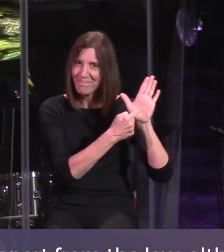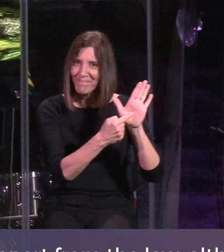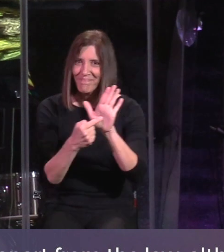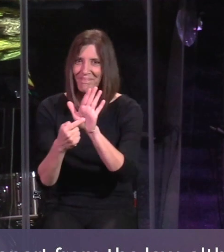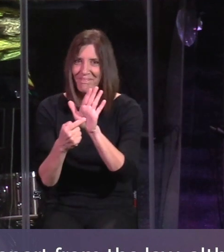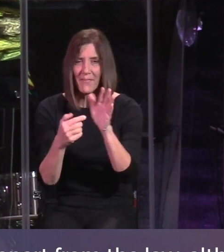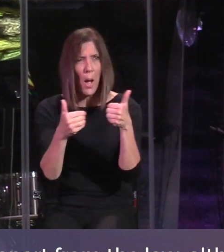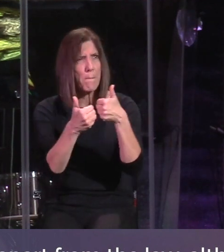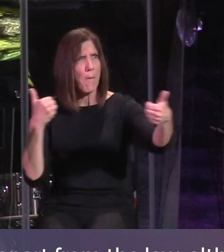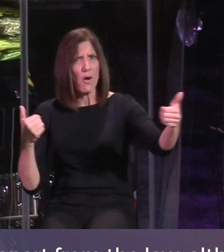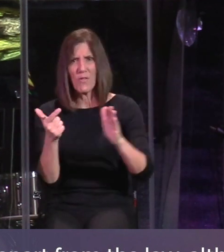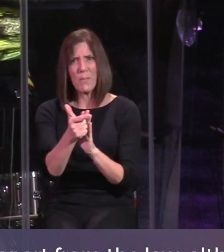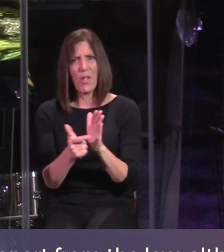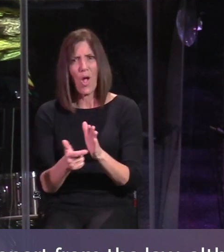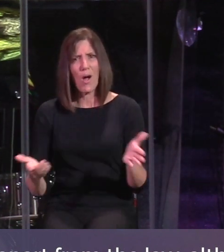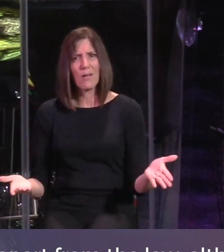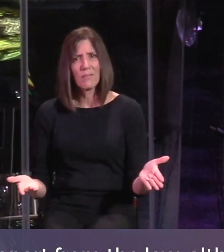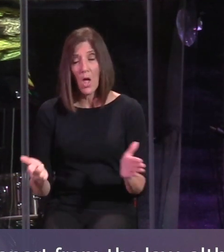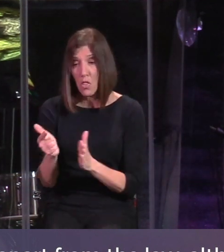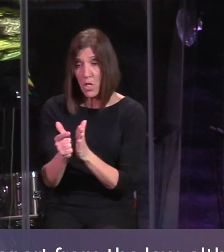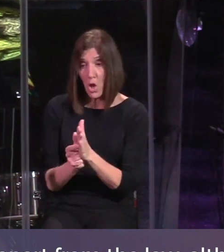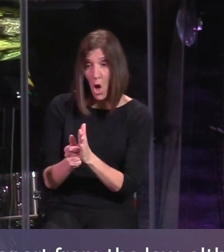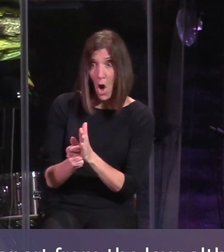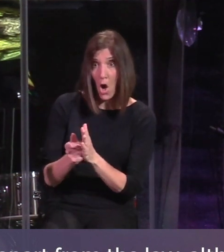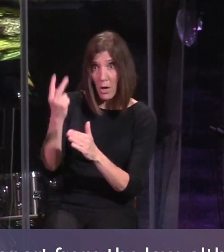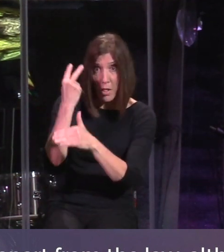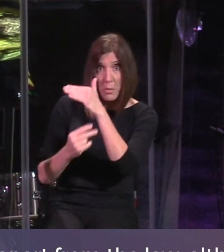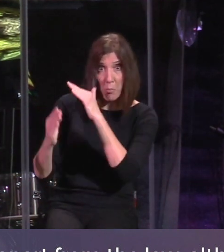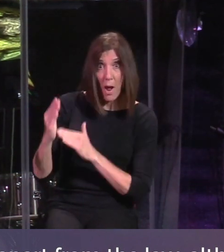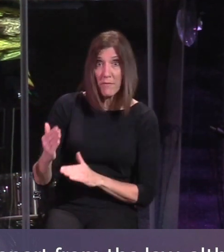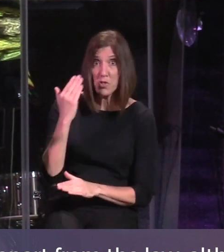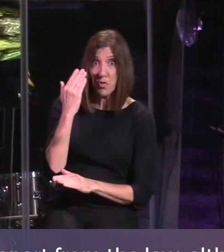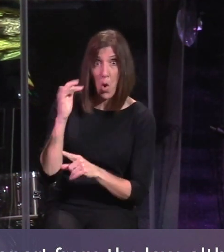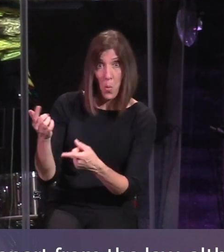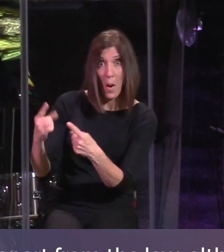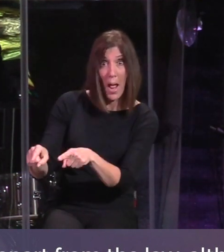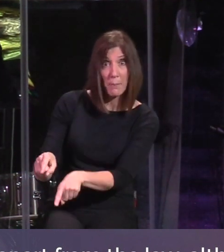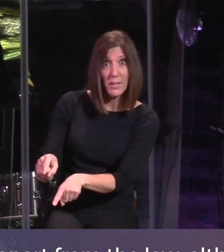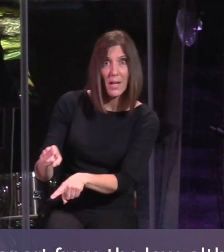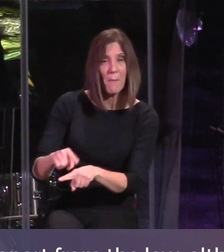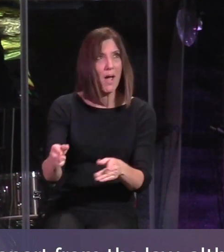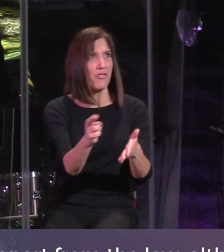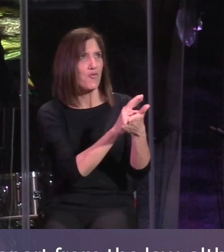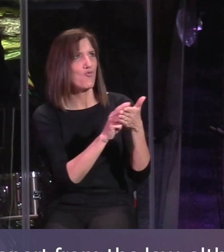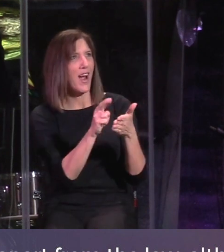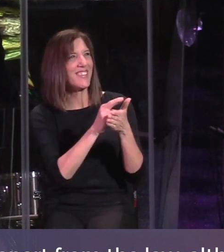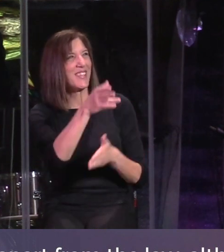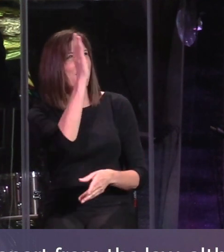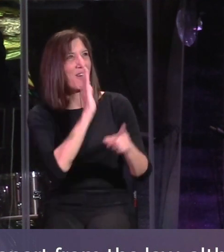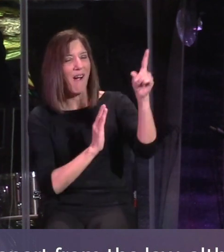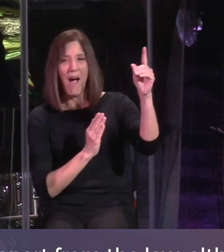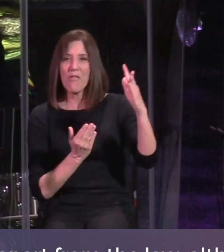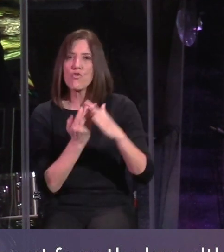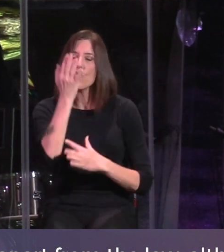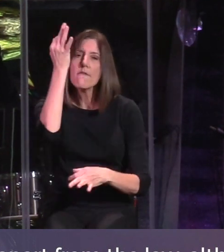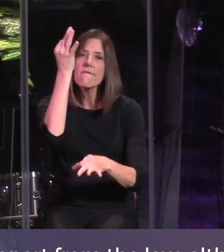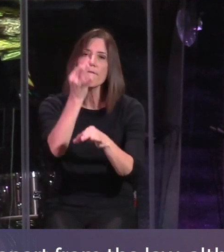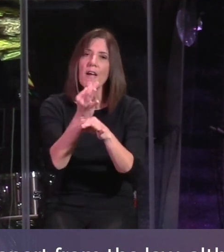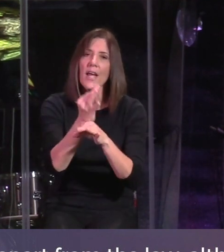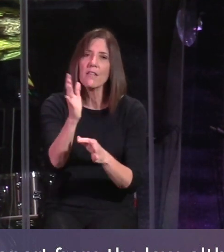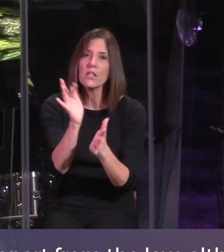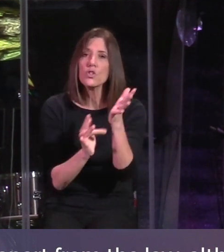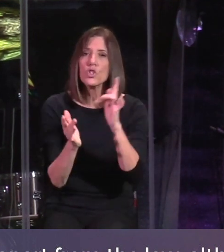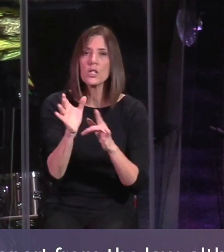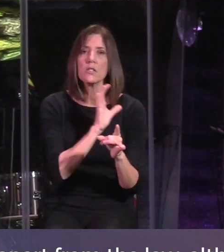apart from the law. Although the law and the prophets bear witness to it, the righteousness of God through faith in